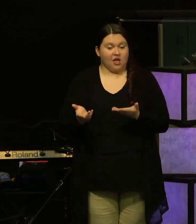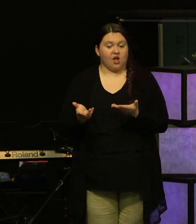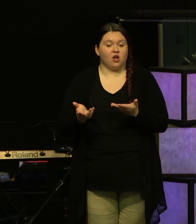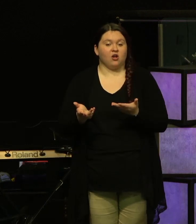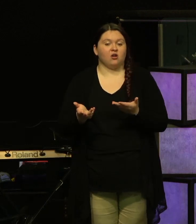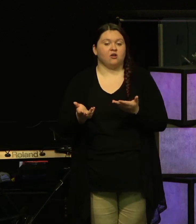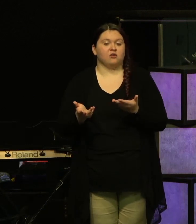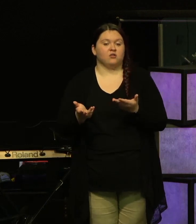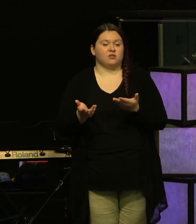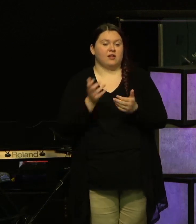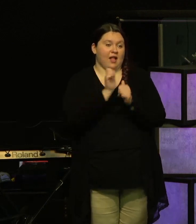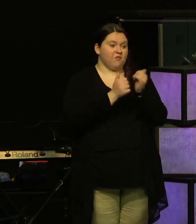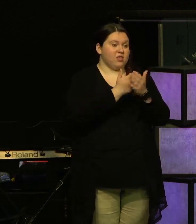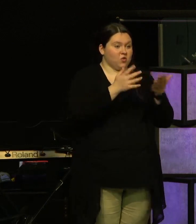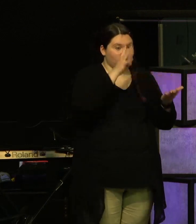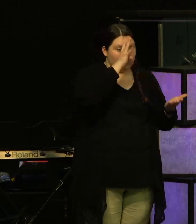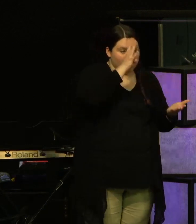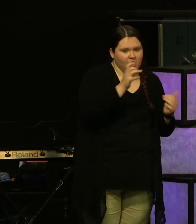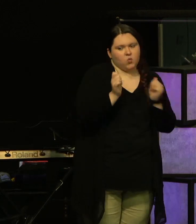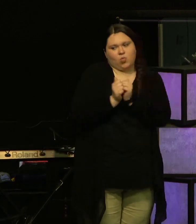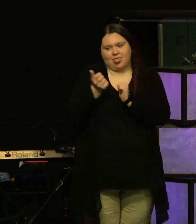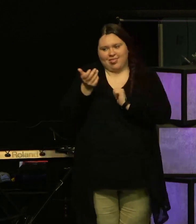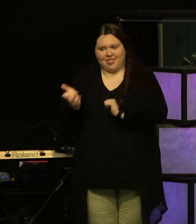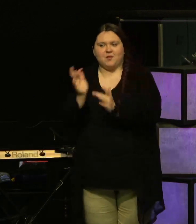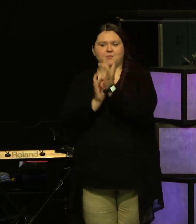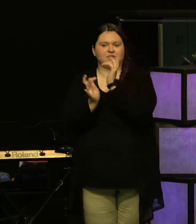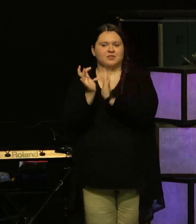made without him. And he says,